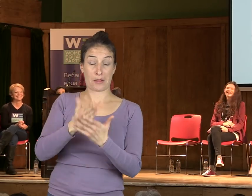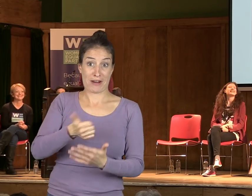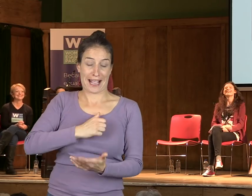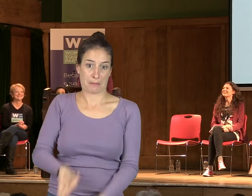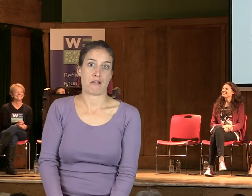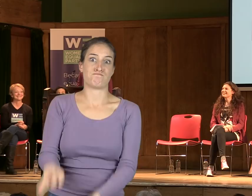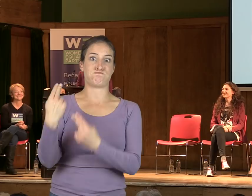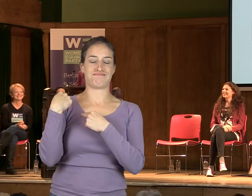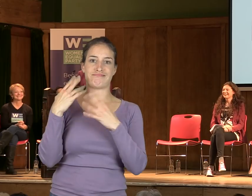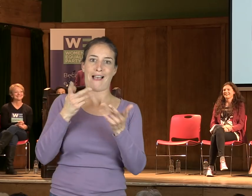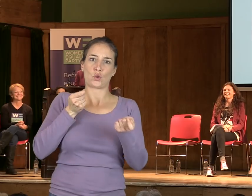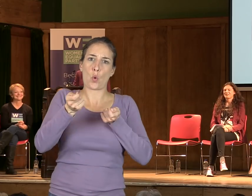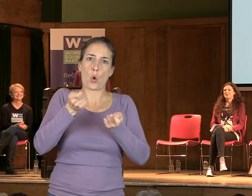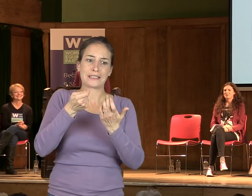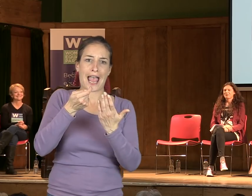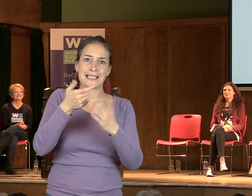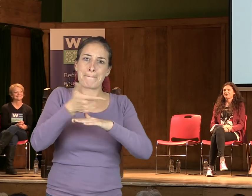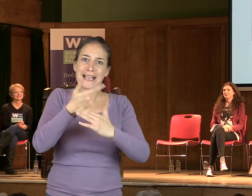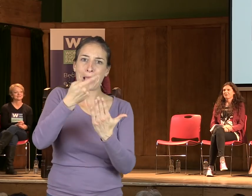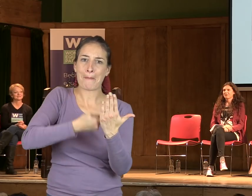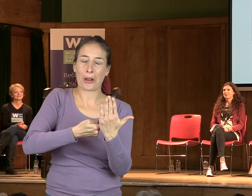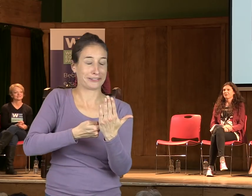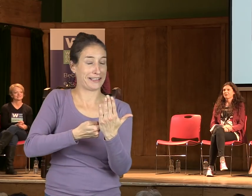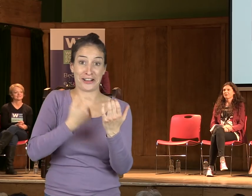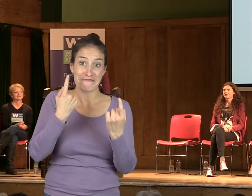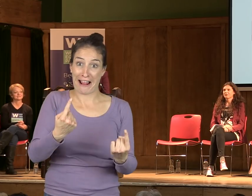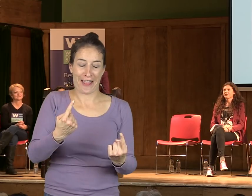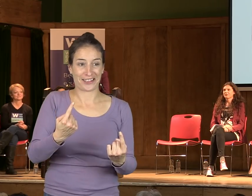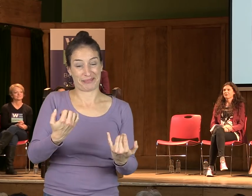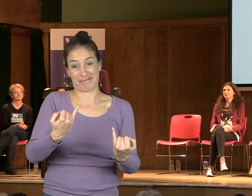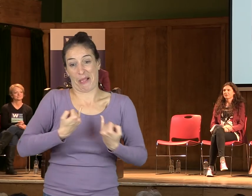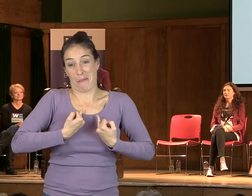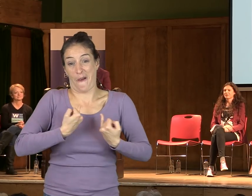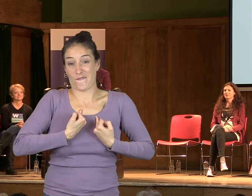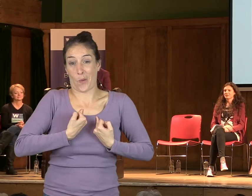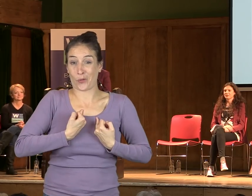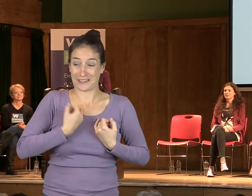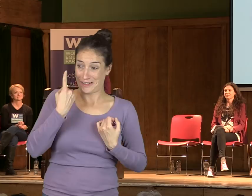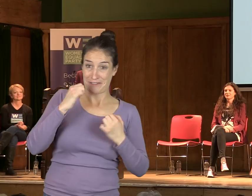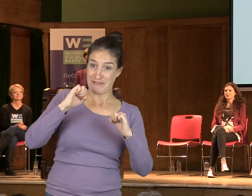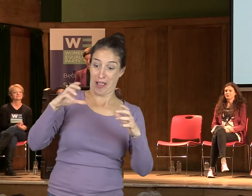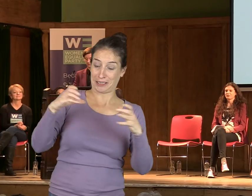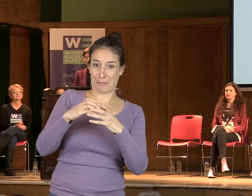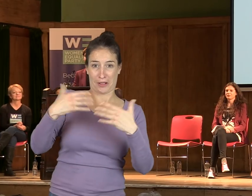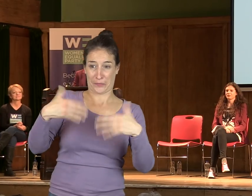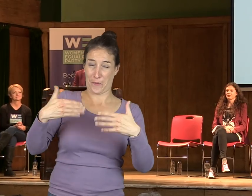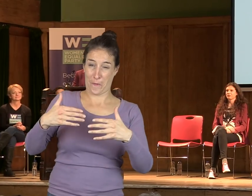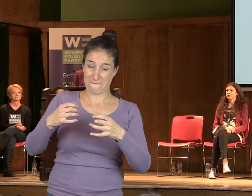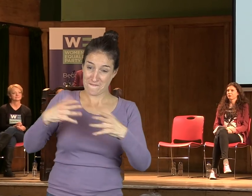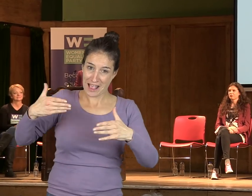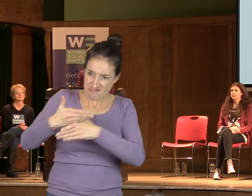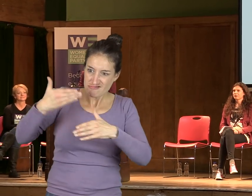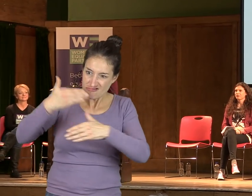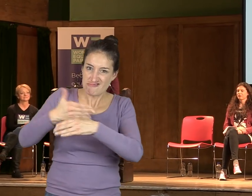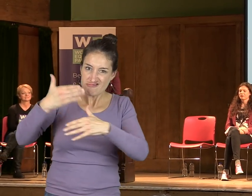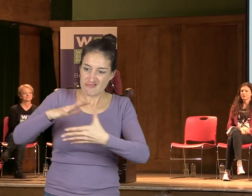but that serves me right for underestimating how consultative and cooperative the party's methods of drawing up its aims and how to